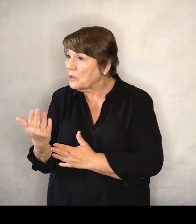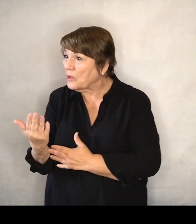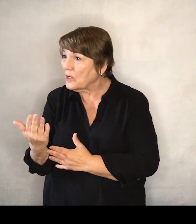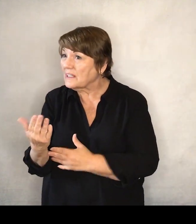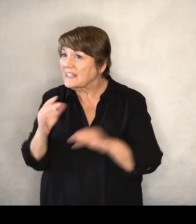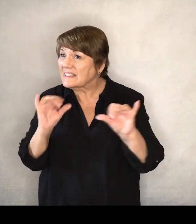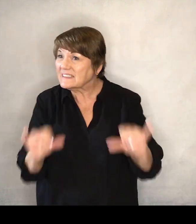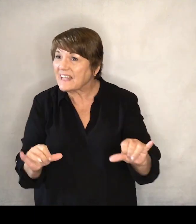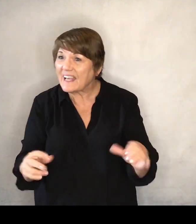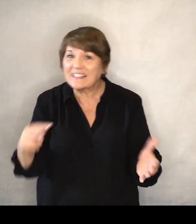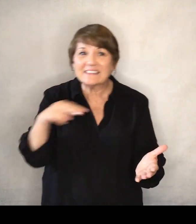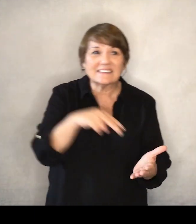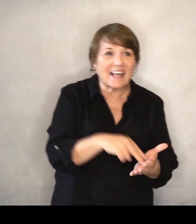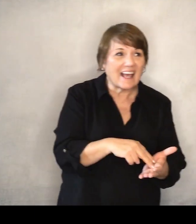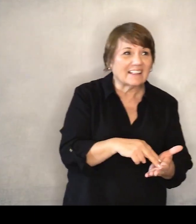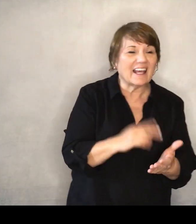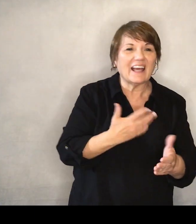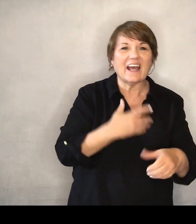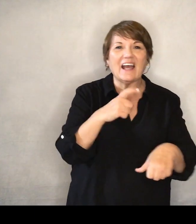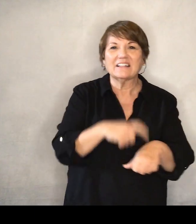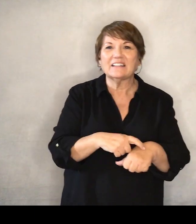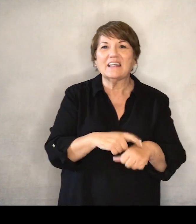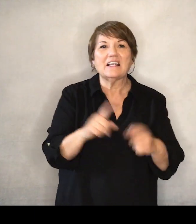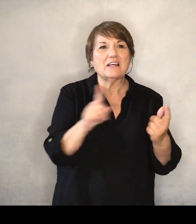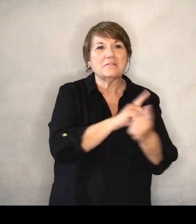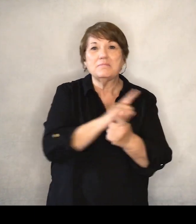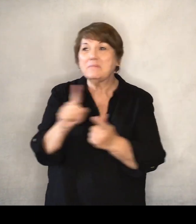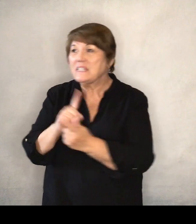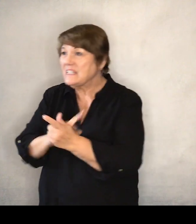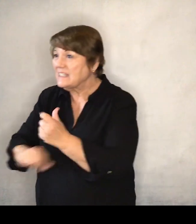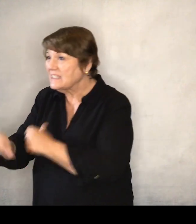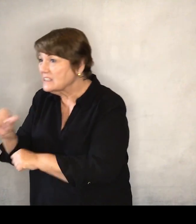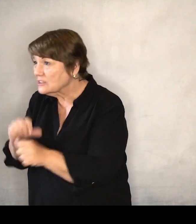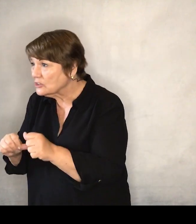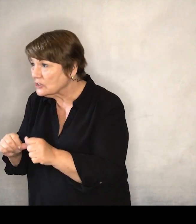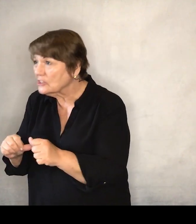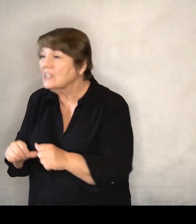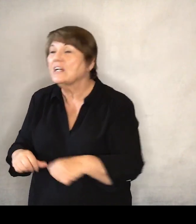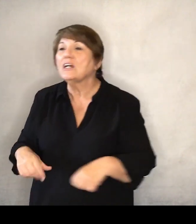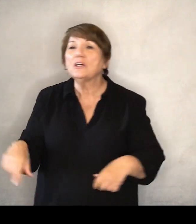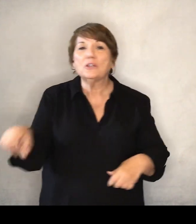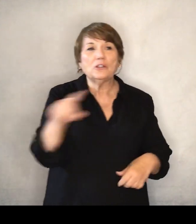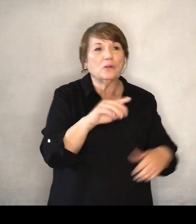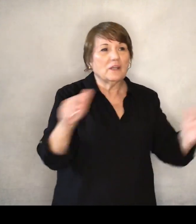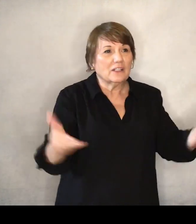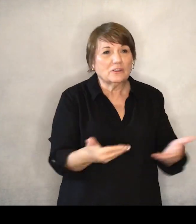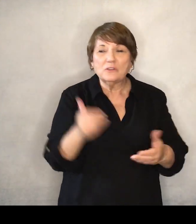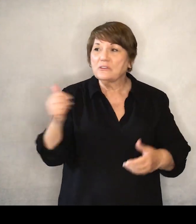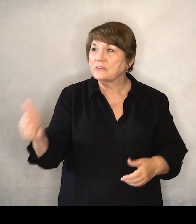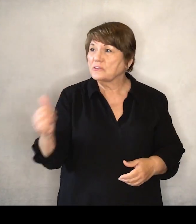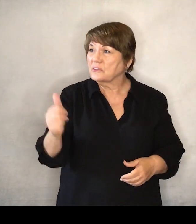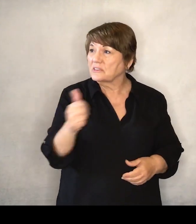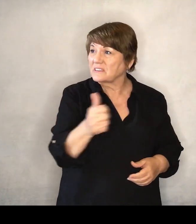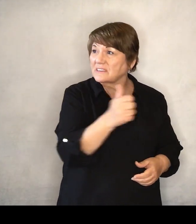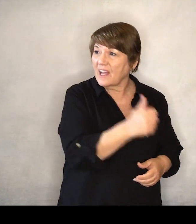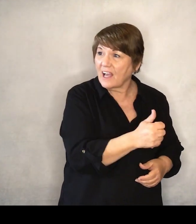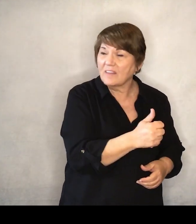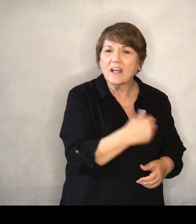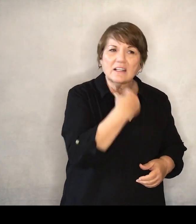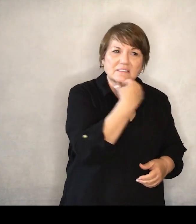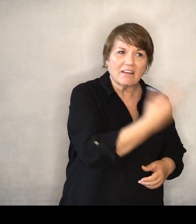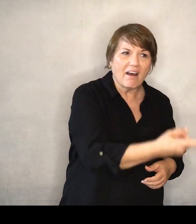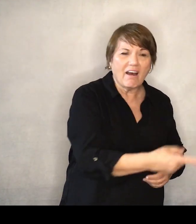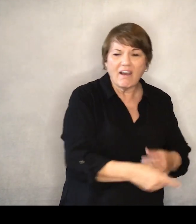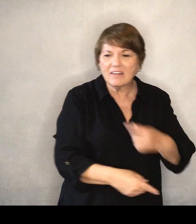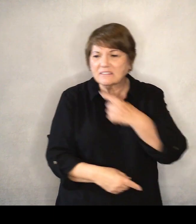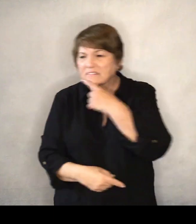Stay standing. This is our time for meet and greet. So turn around, introduce yourself, and maybe tell